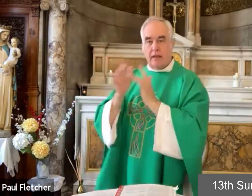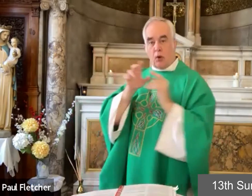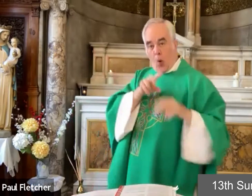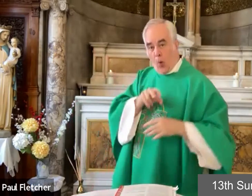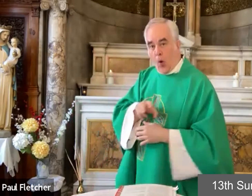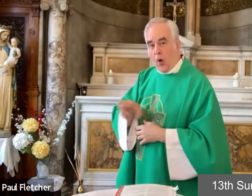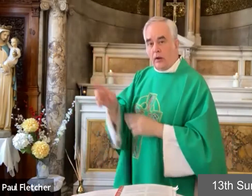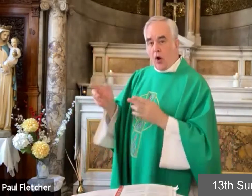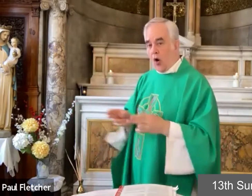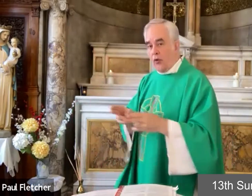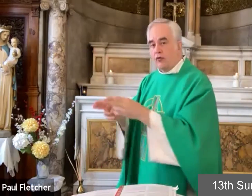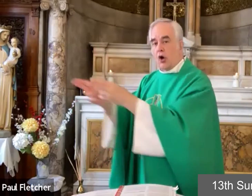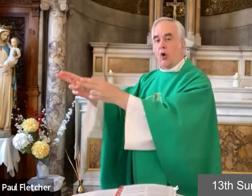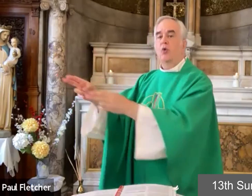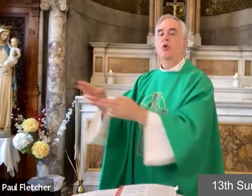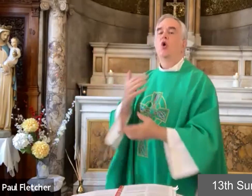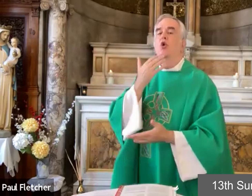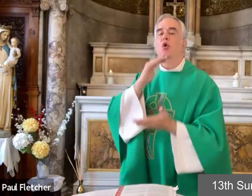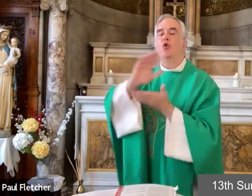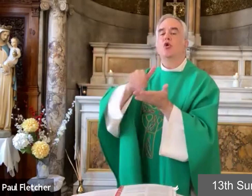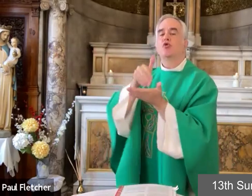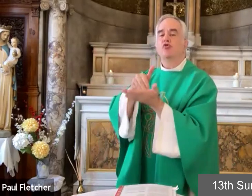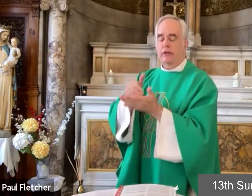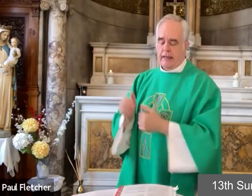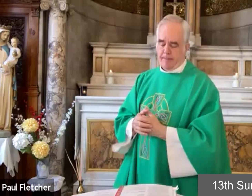Jesus walked on the road to Jerusalem.